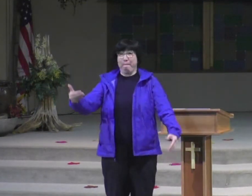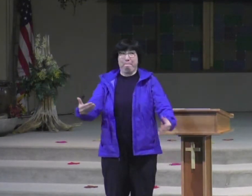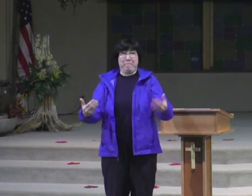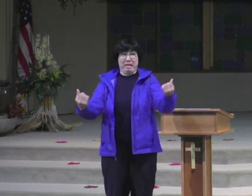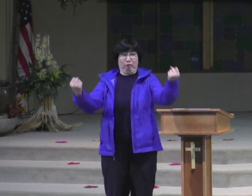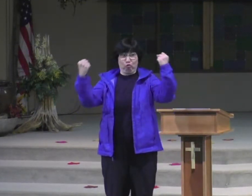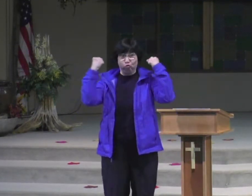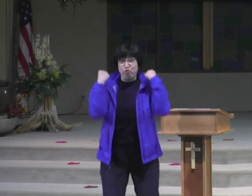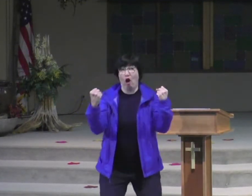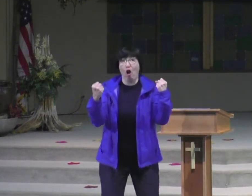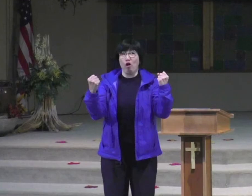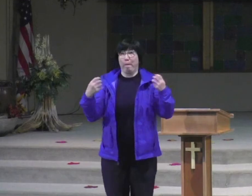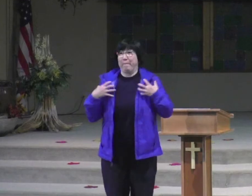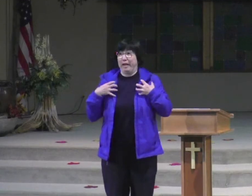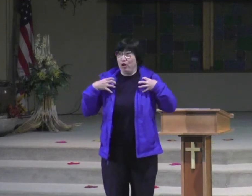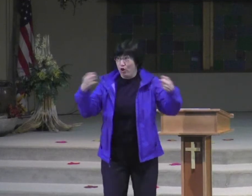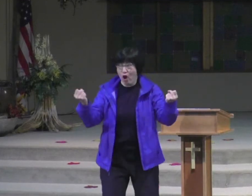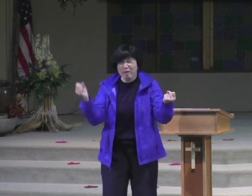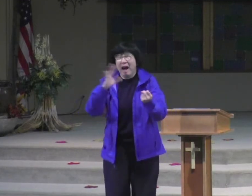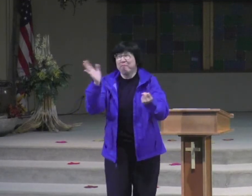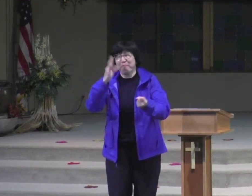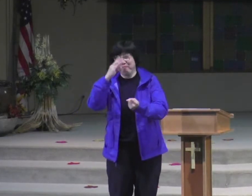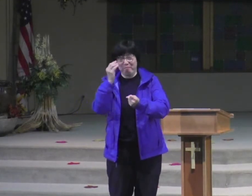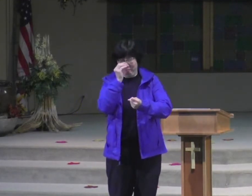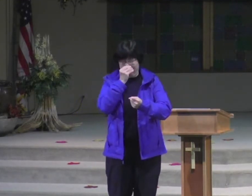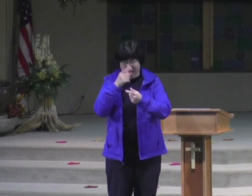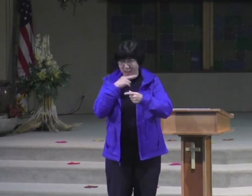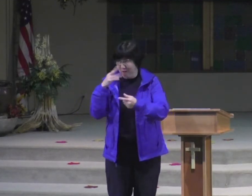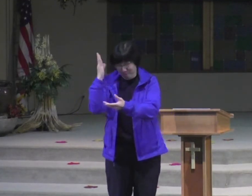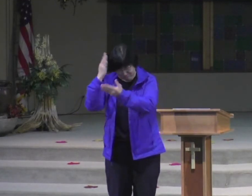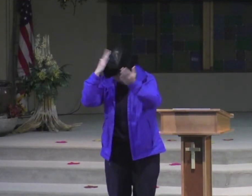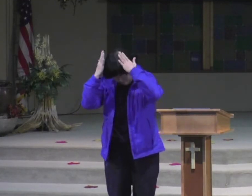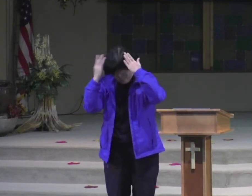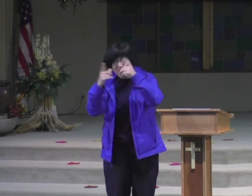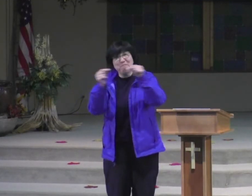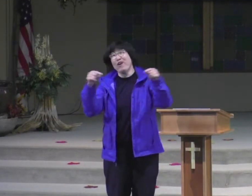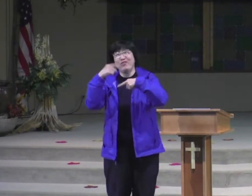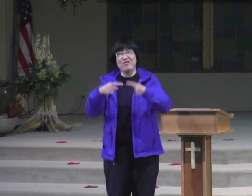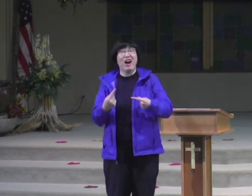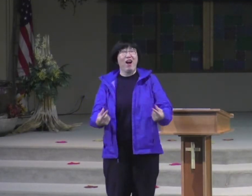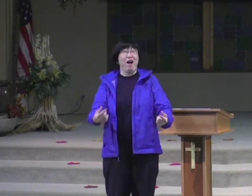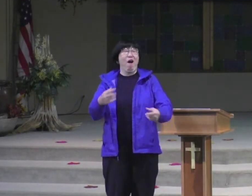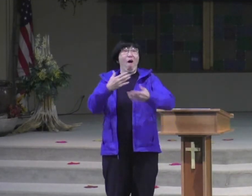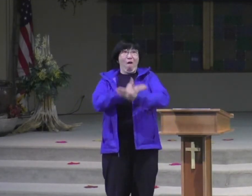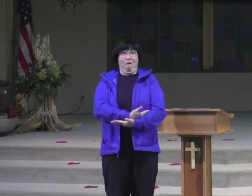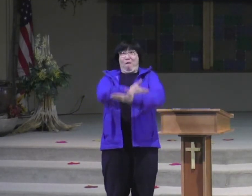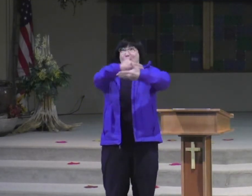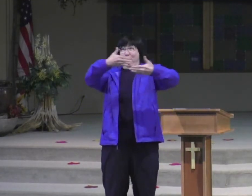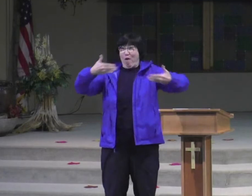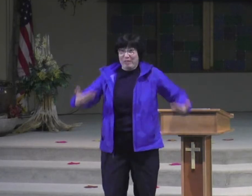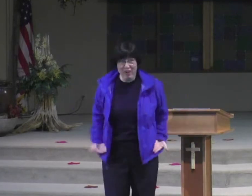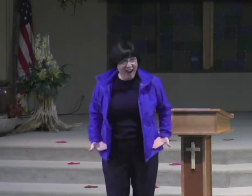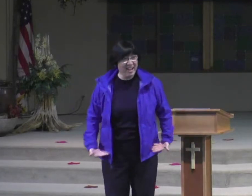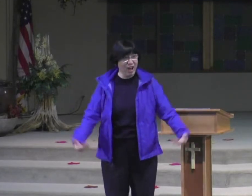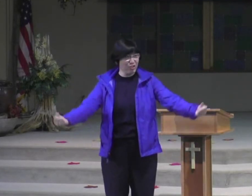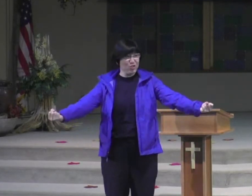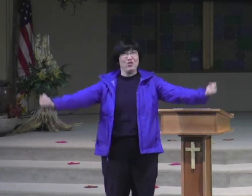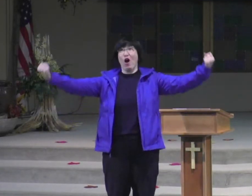1:9. Be strong. Whoops. That's American sign language. Sorry.